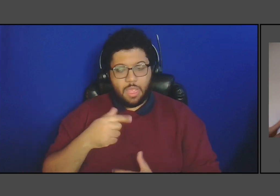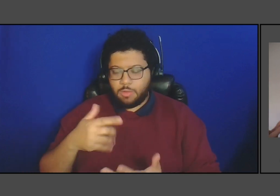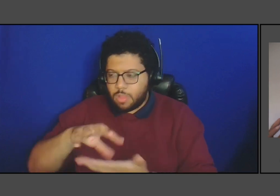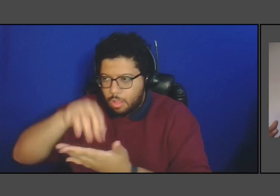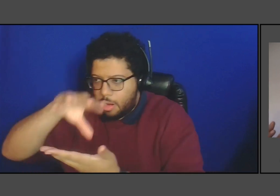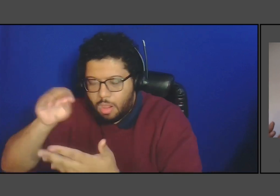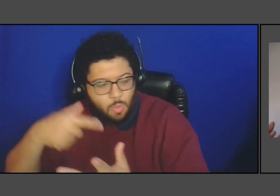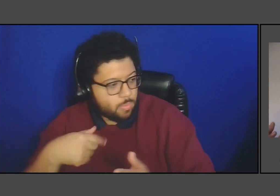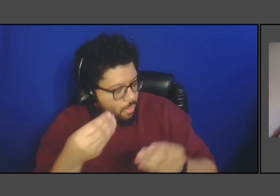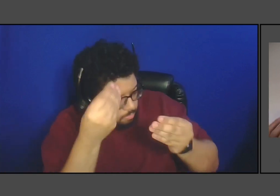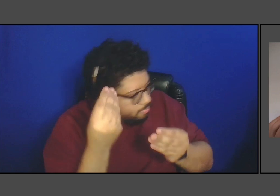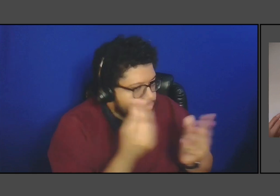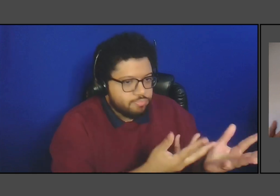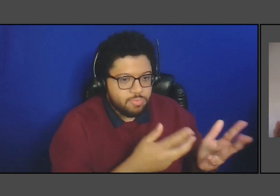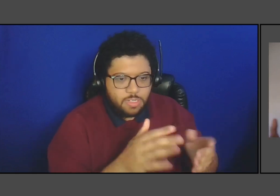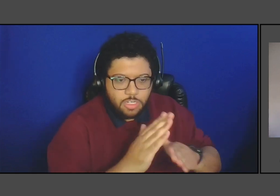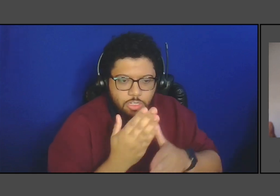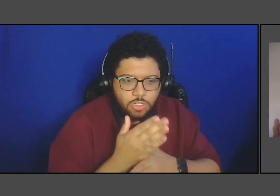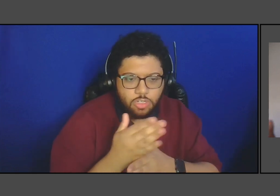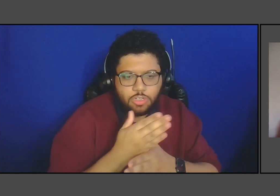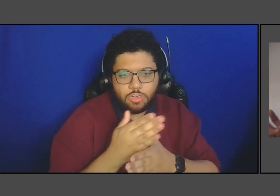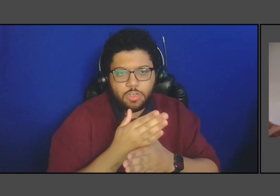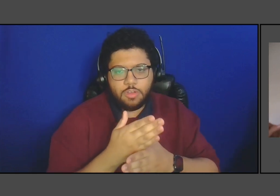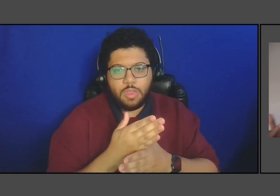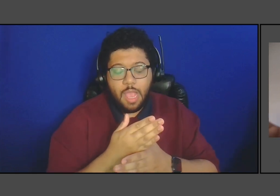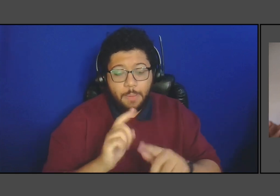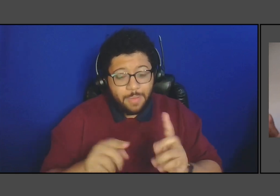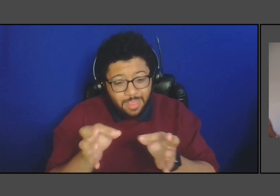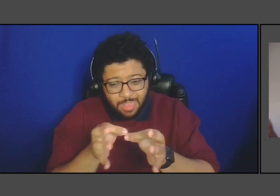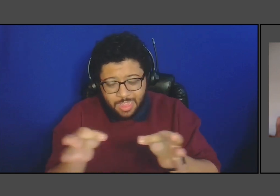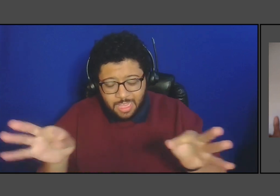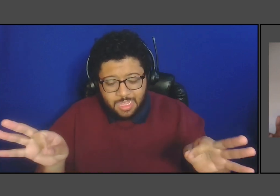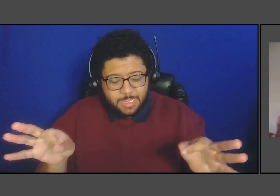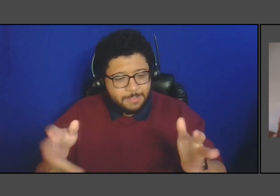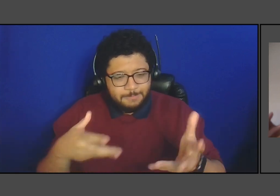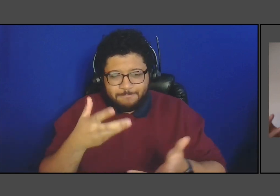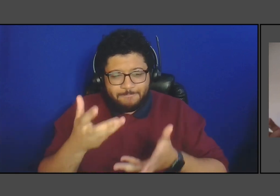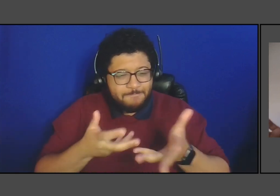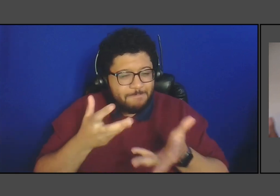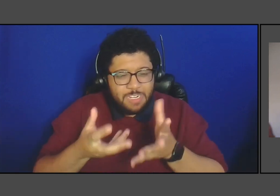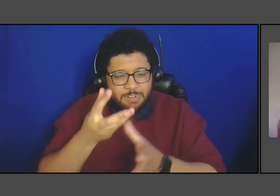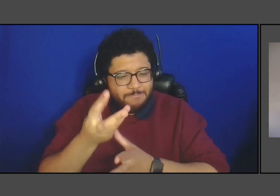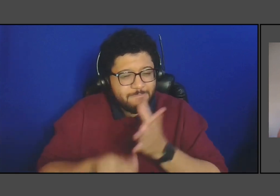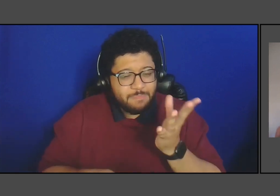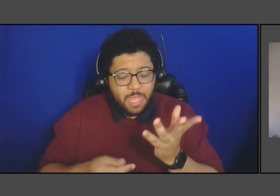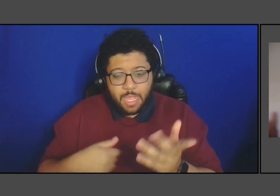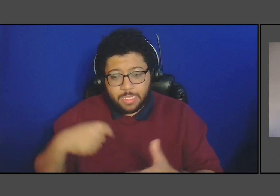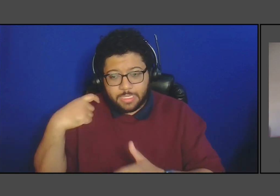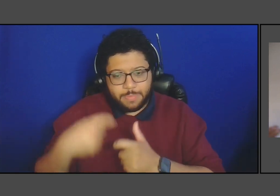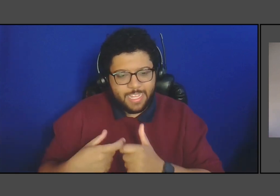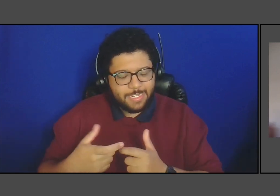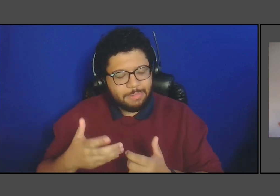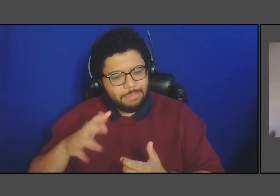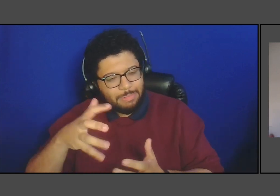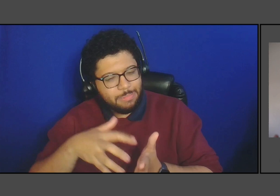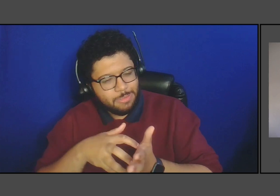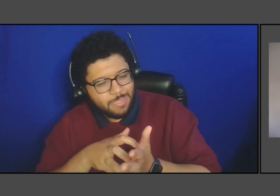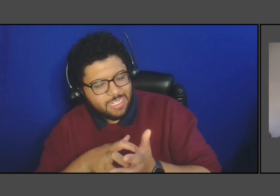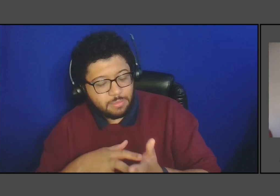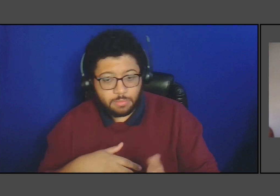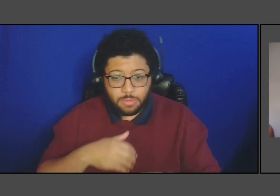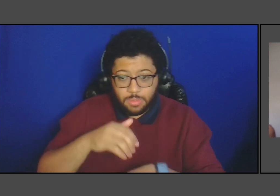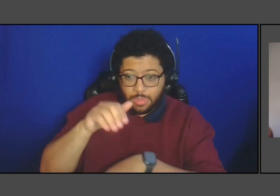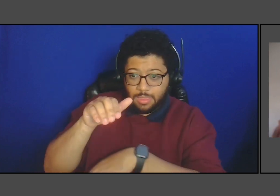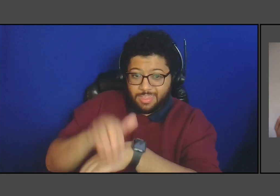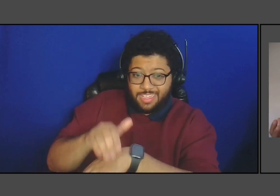the language. I couldn't quite do it in Spanish. It felt kind of broken. I couldn't do it in English because it was like a cultural